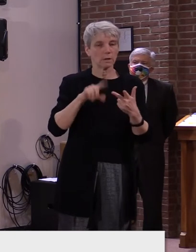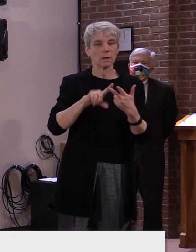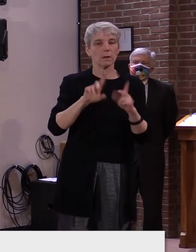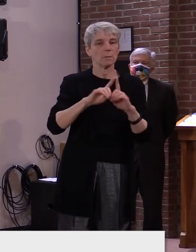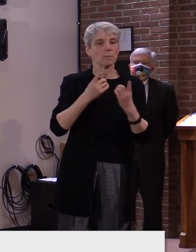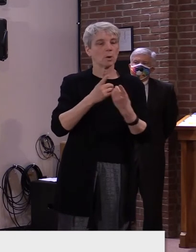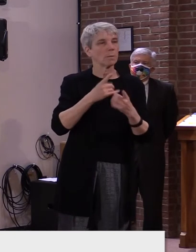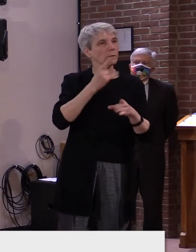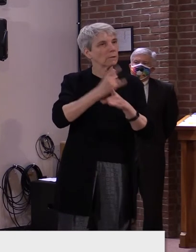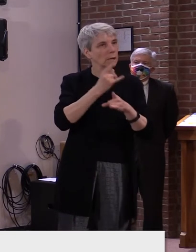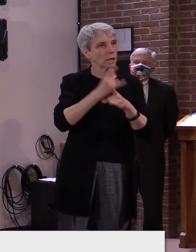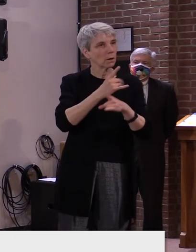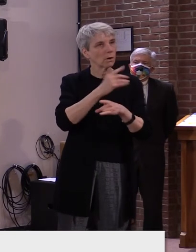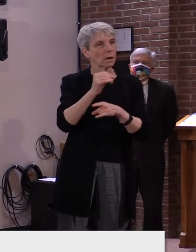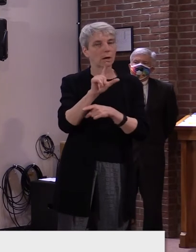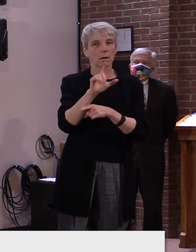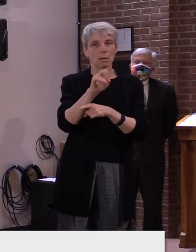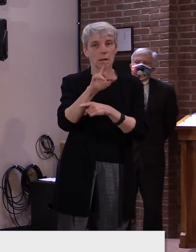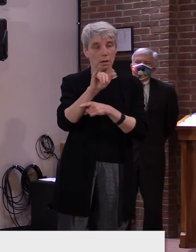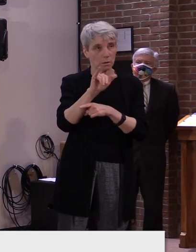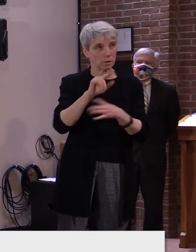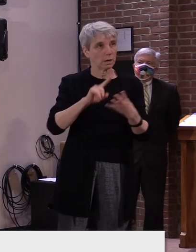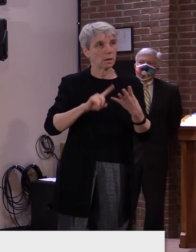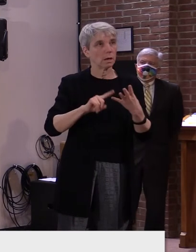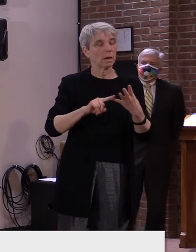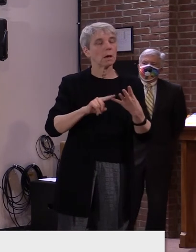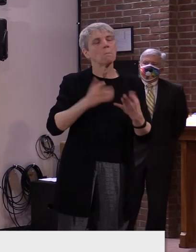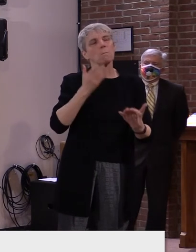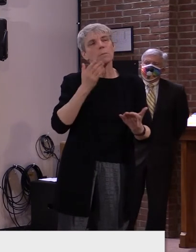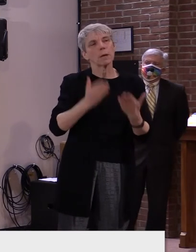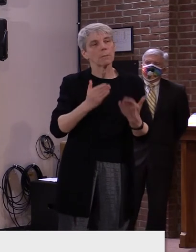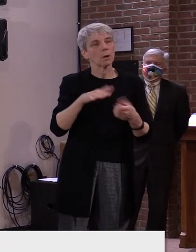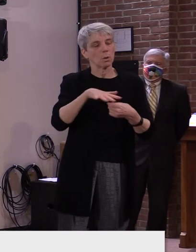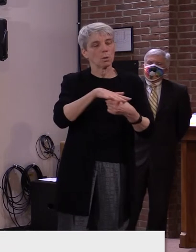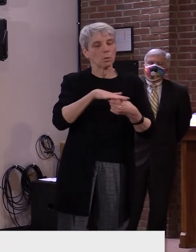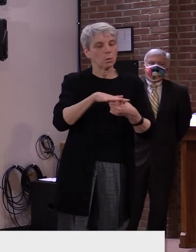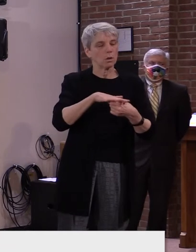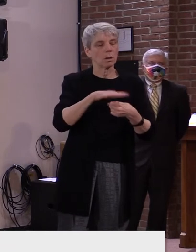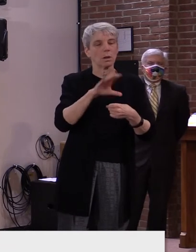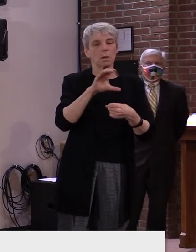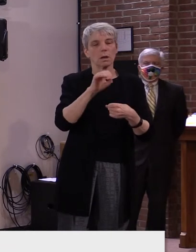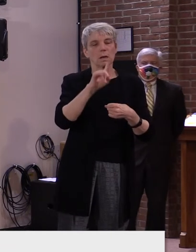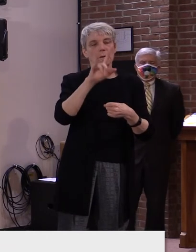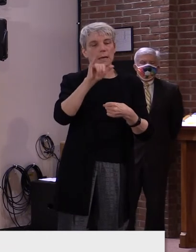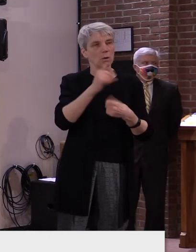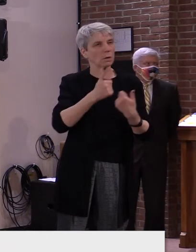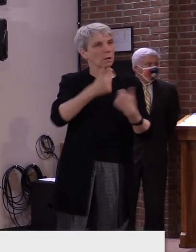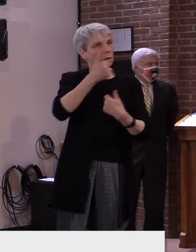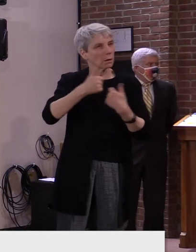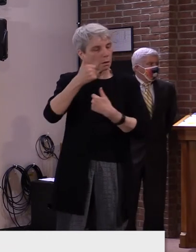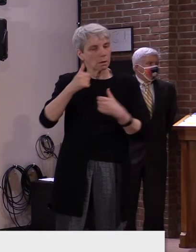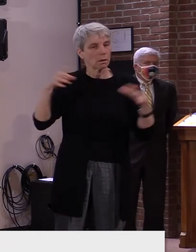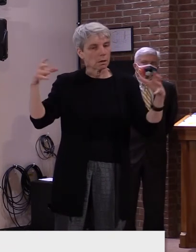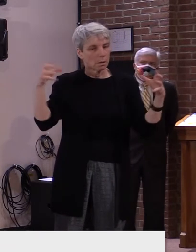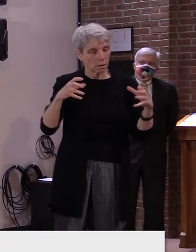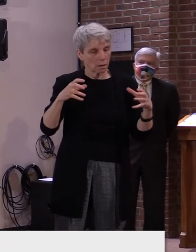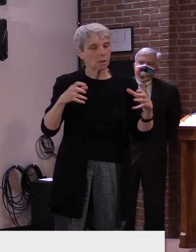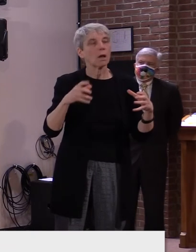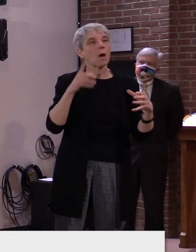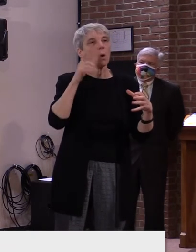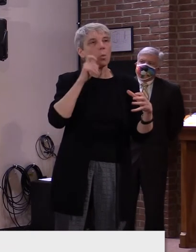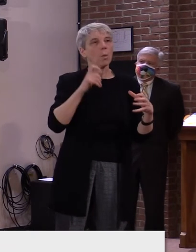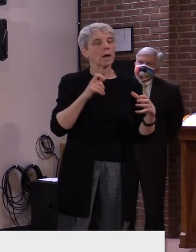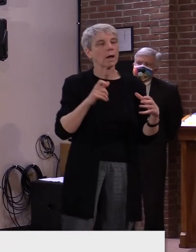of liquor and lottery and in the days to come potentially supplemented by local and county officials to conduct plainclothes randomized